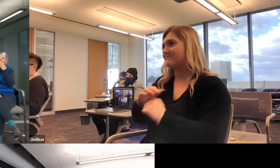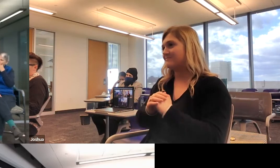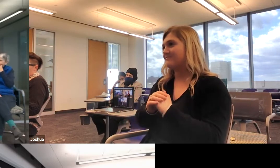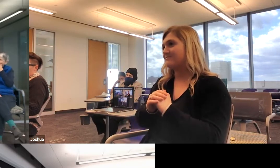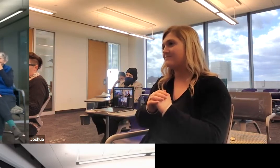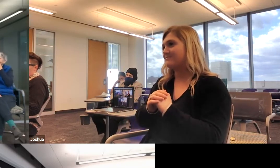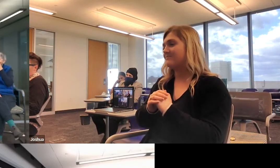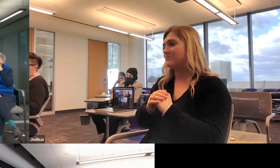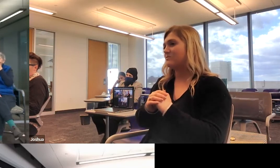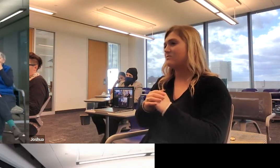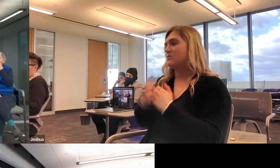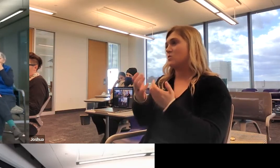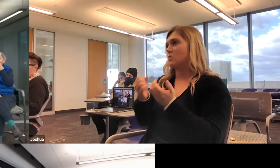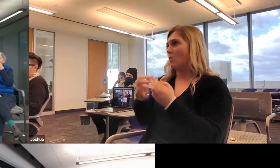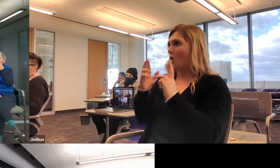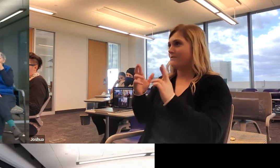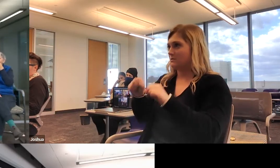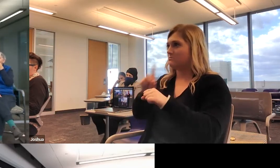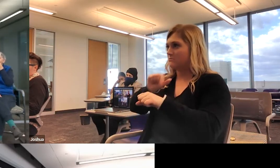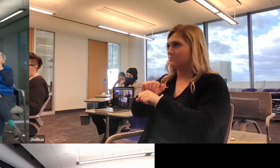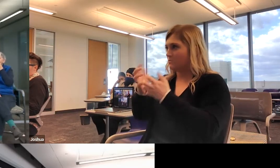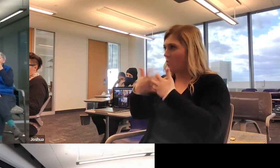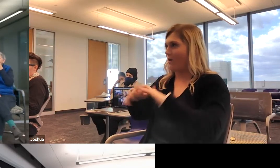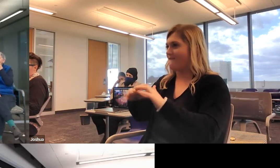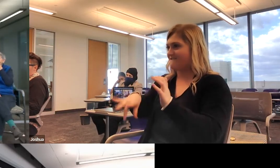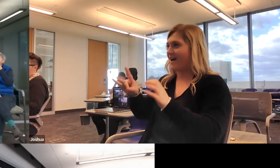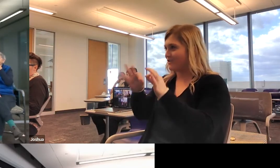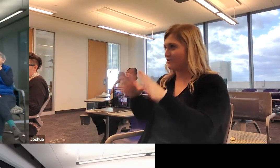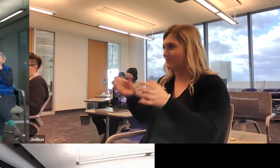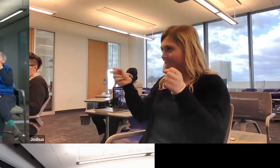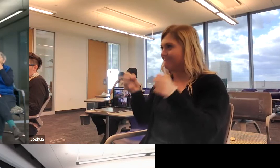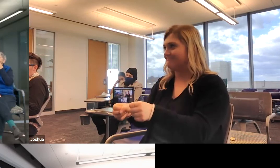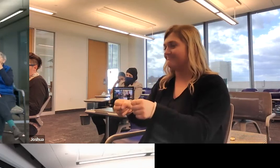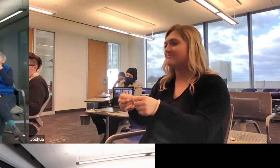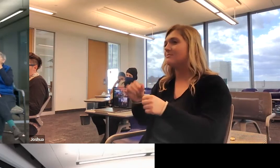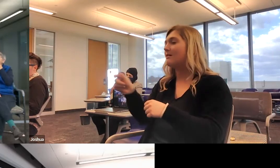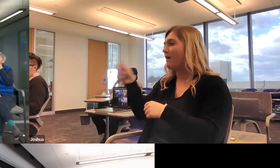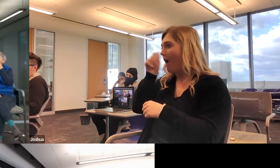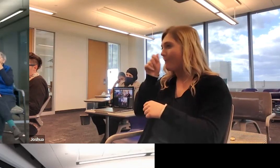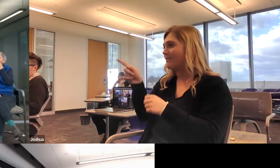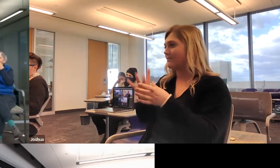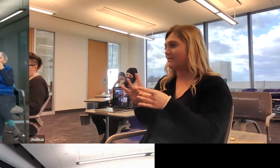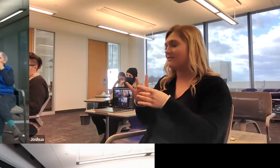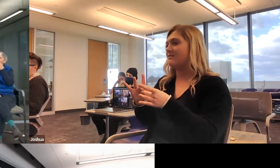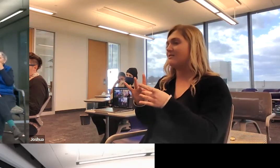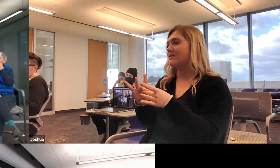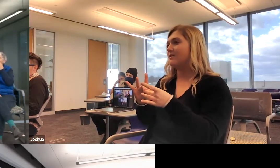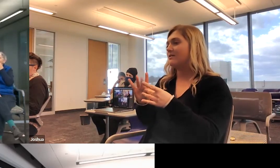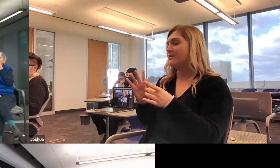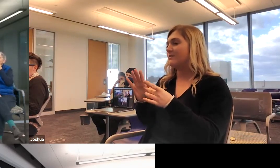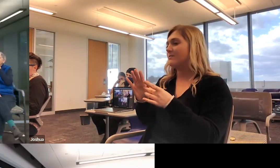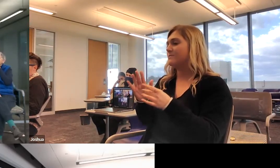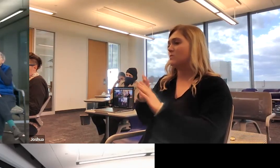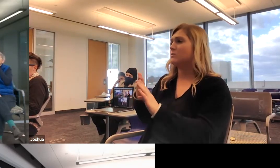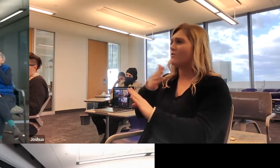for it to be more likely that your request will be fulfilled. What Alma was talking about, when there